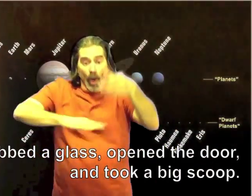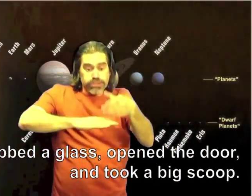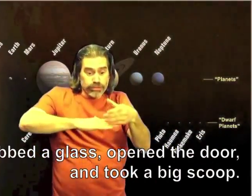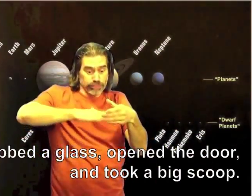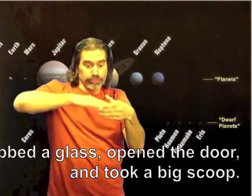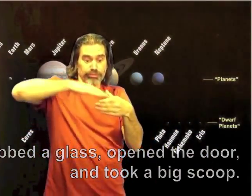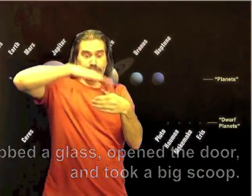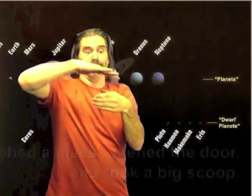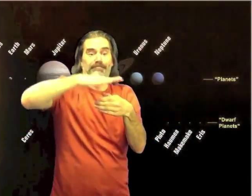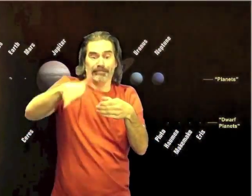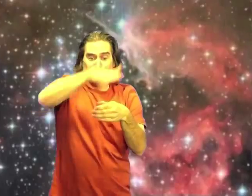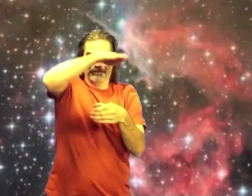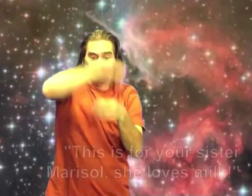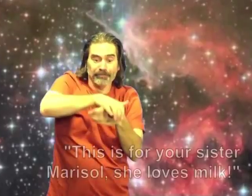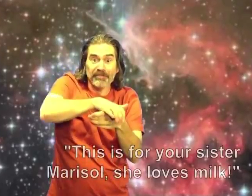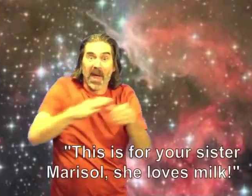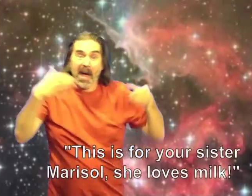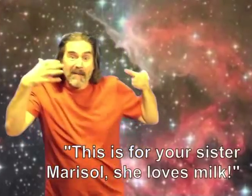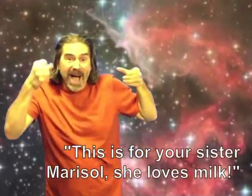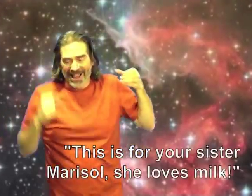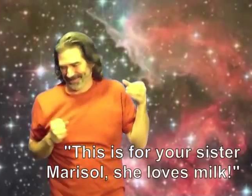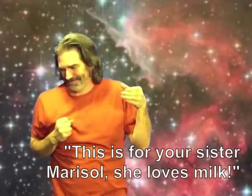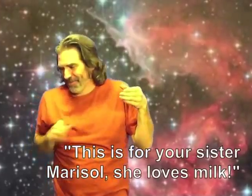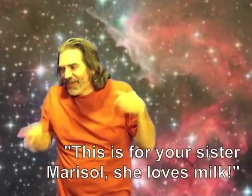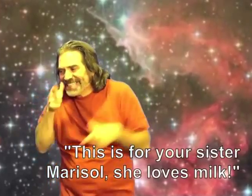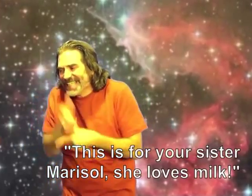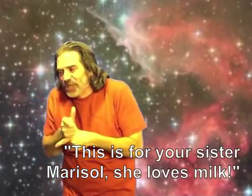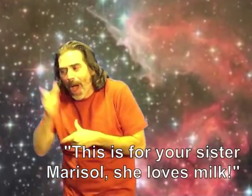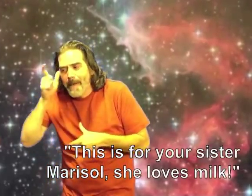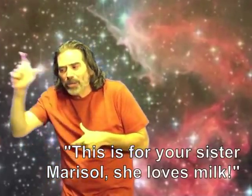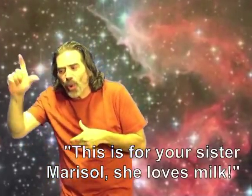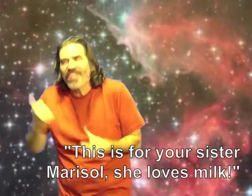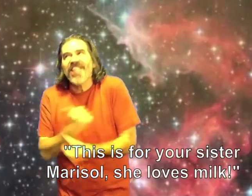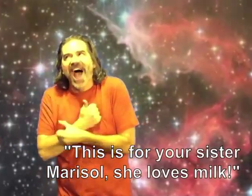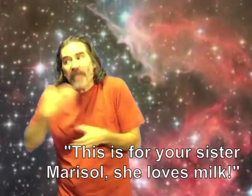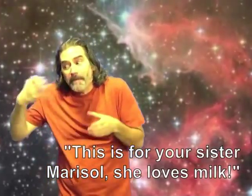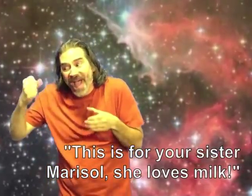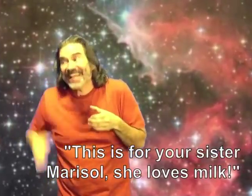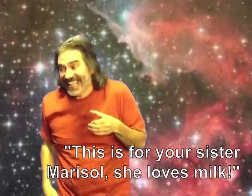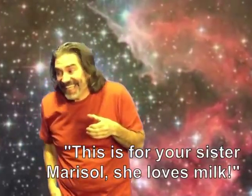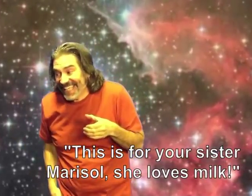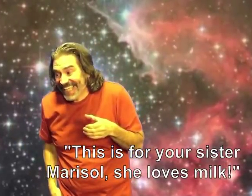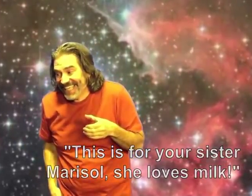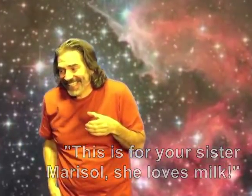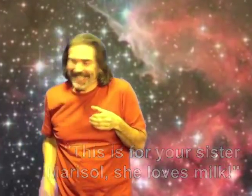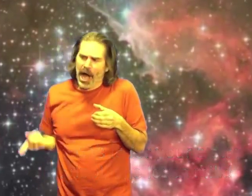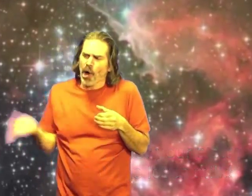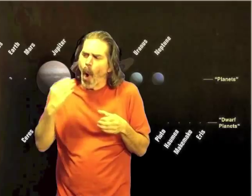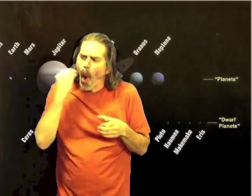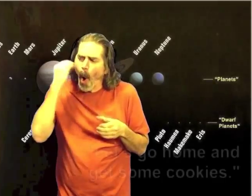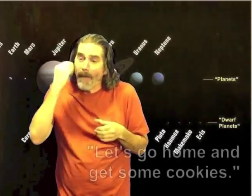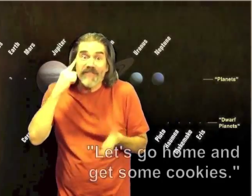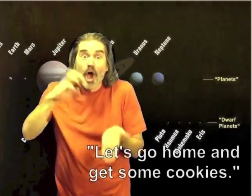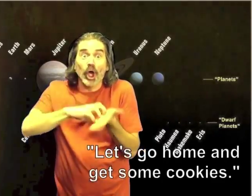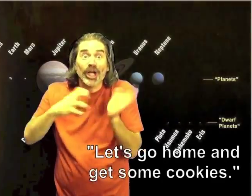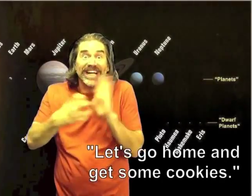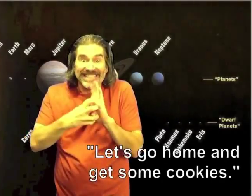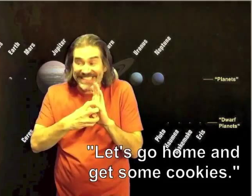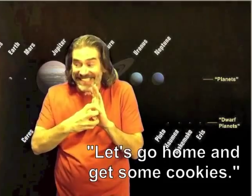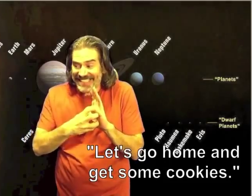scoop and filled it up with delicious Milky Way. And said, this is for Marisol. She loves her milk.